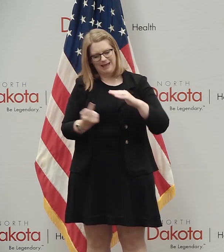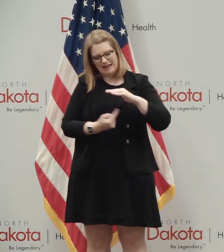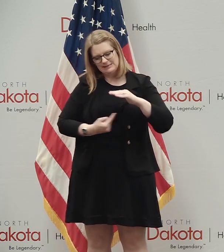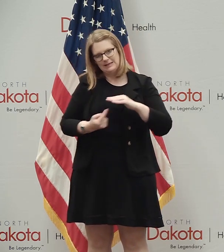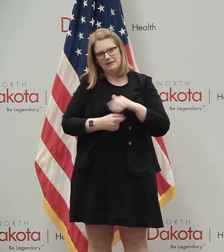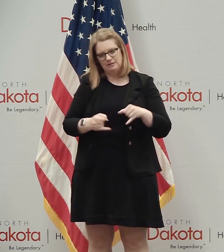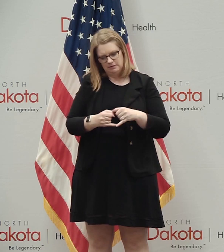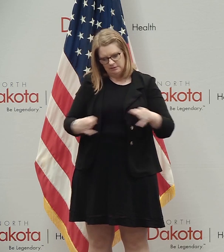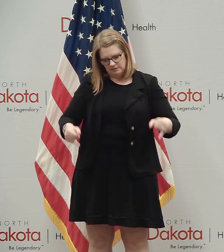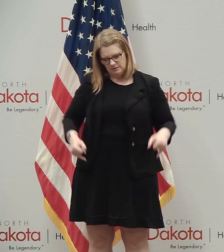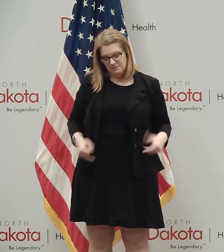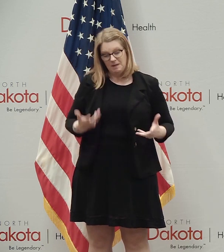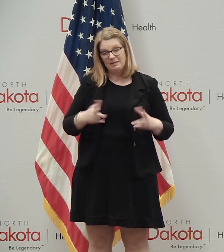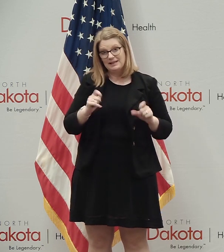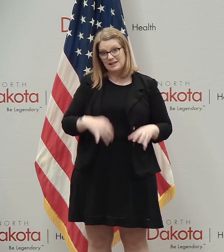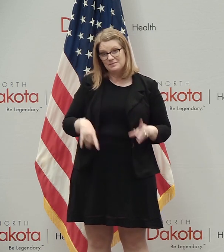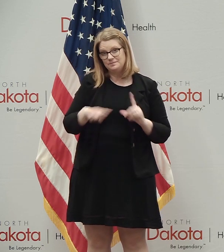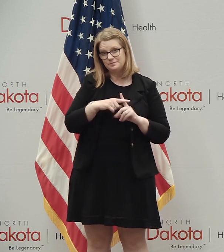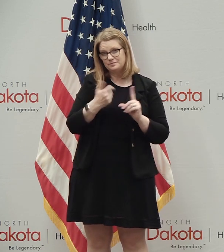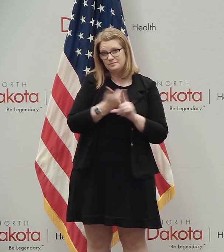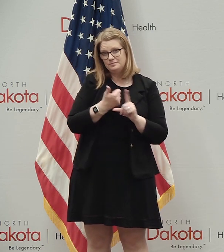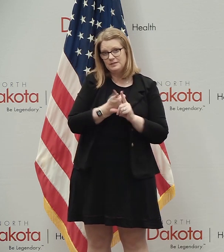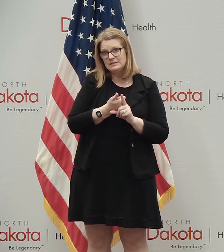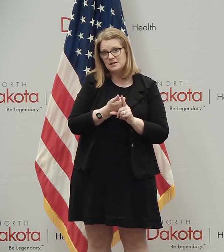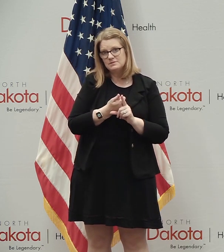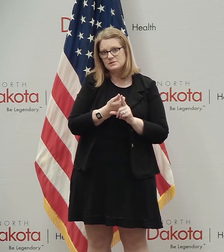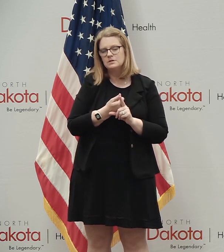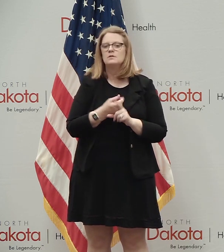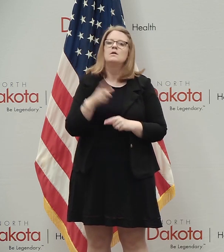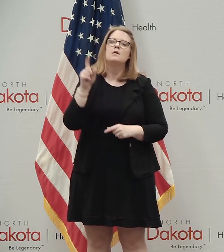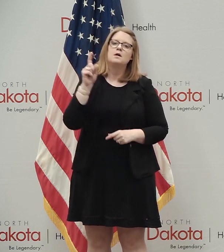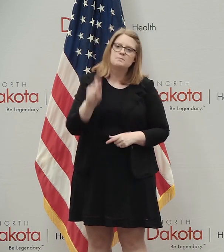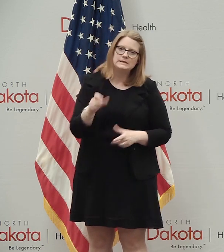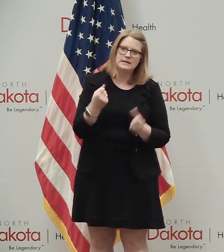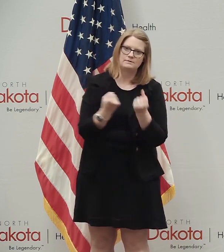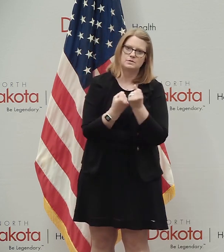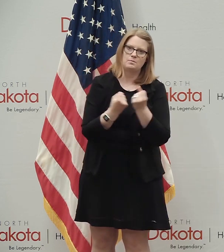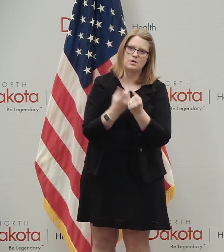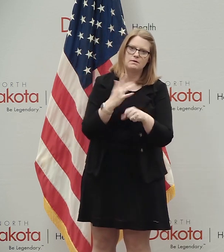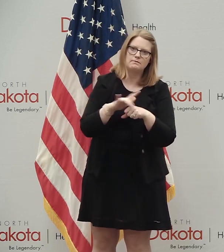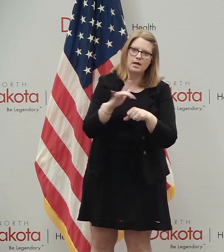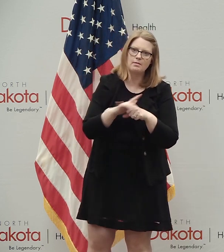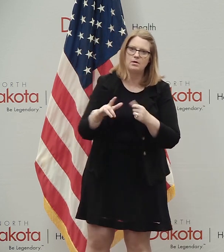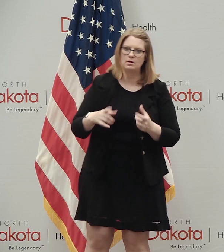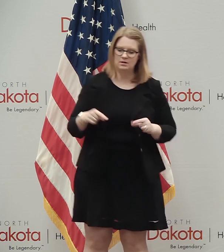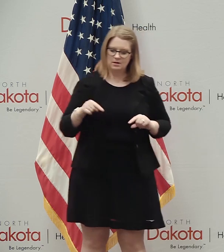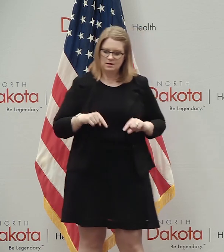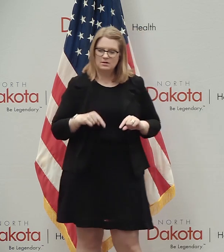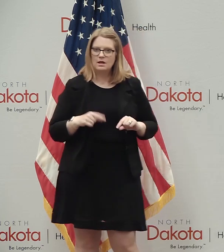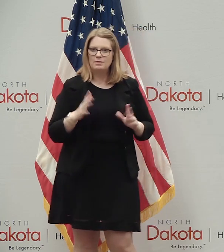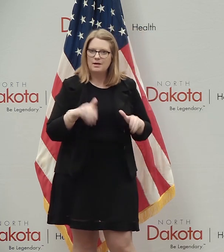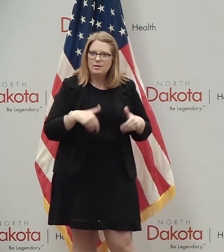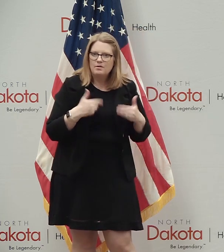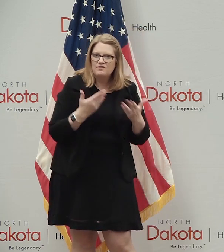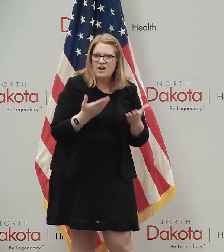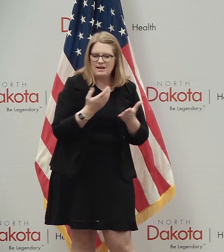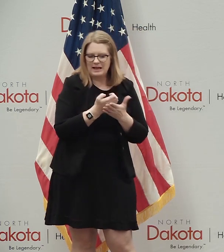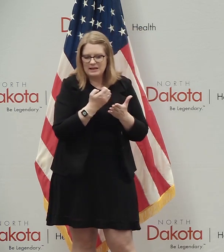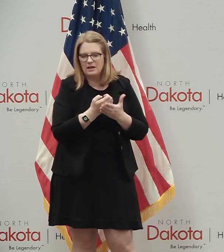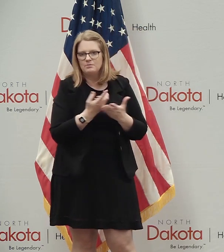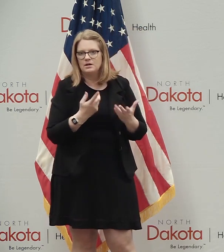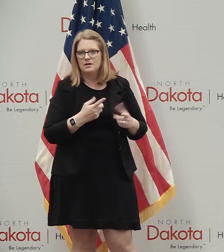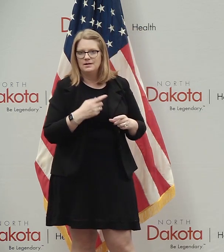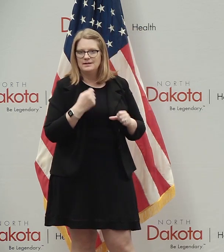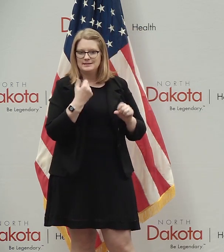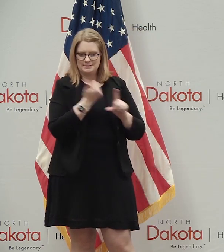been positive or they test positive themselves, we want to make sure that they actually are in a spot economically where they can effectively isolate